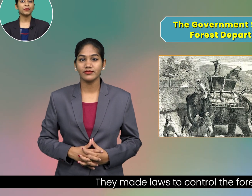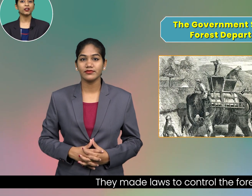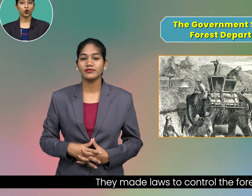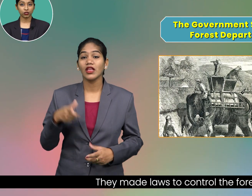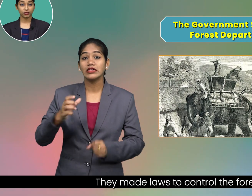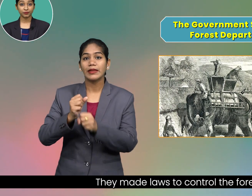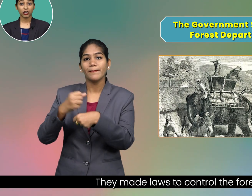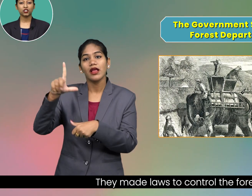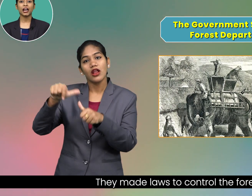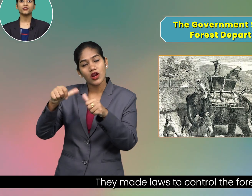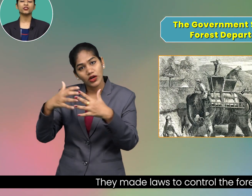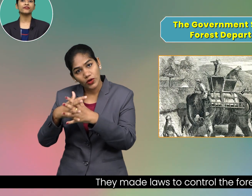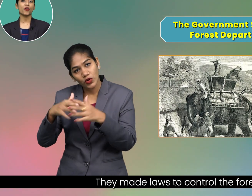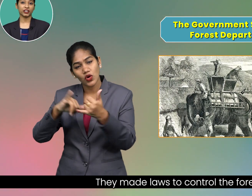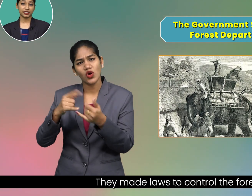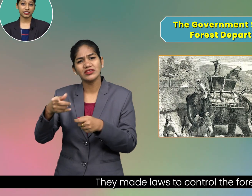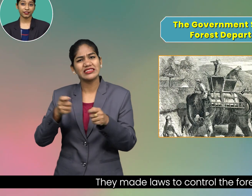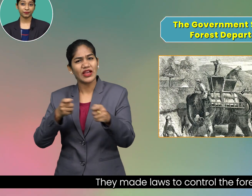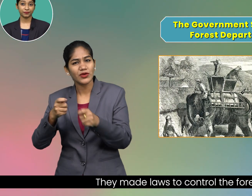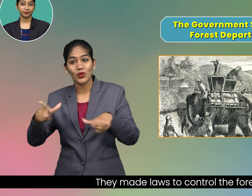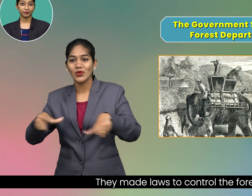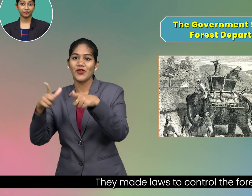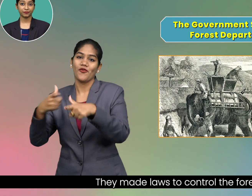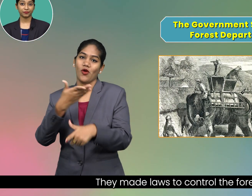They made laws to control the forest